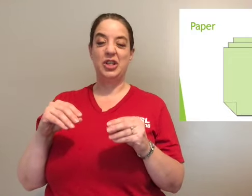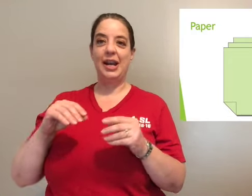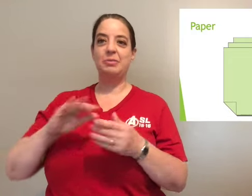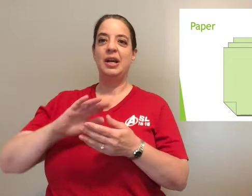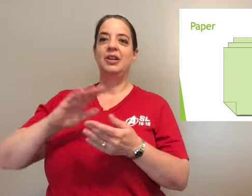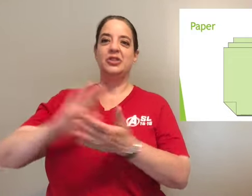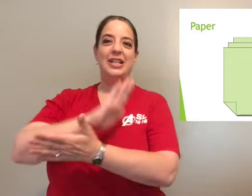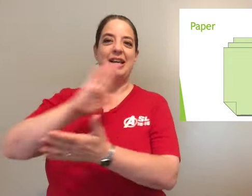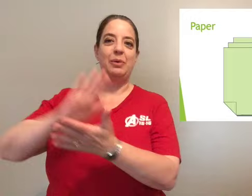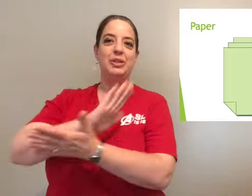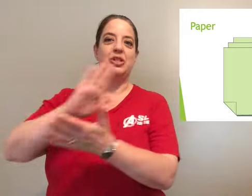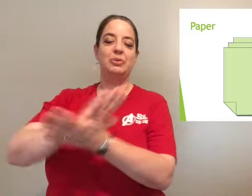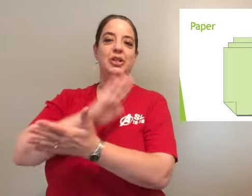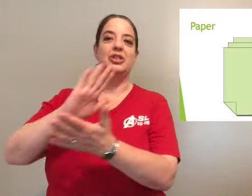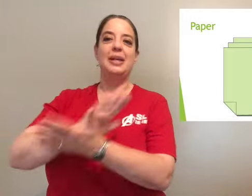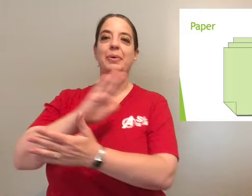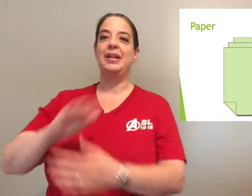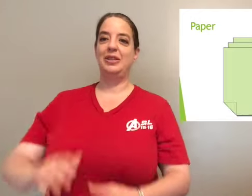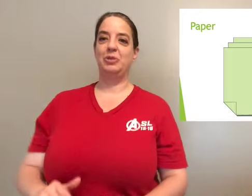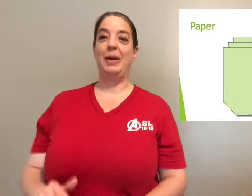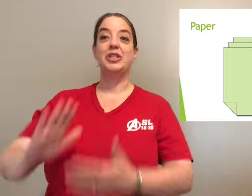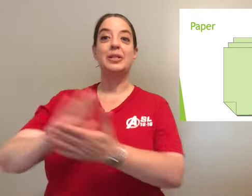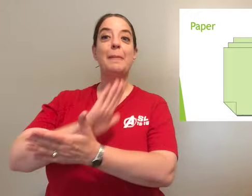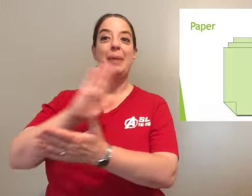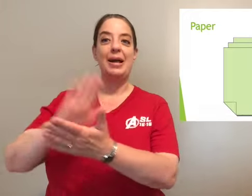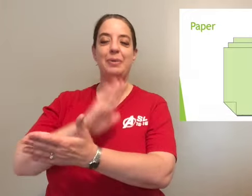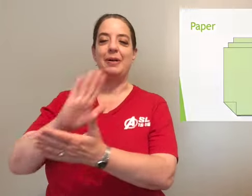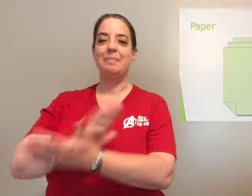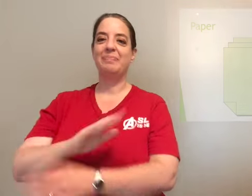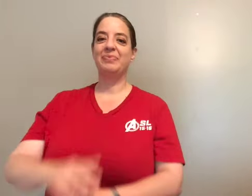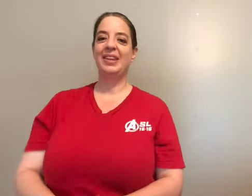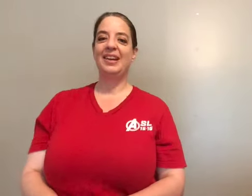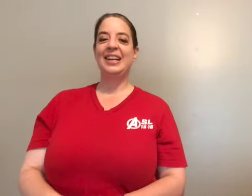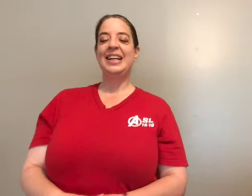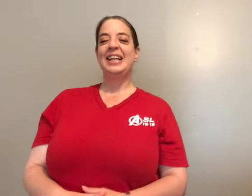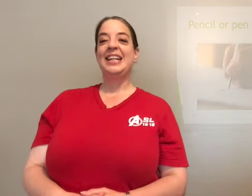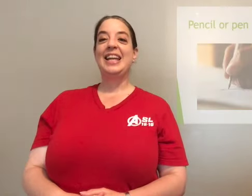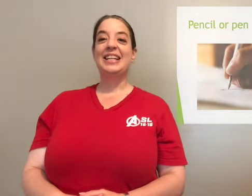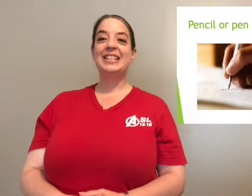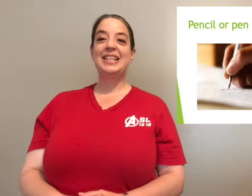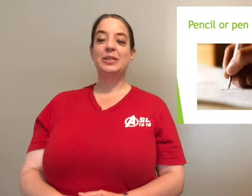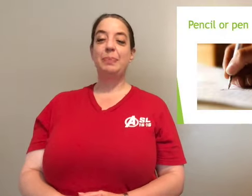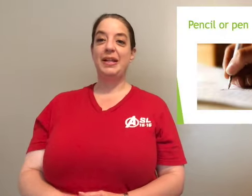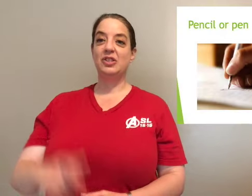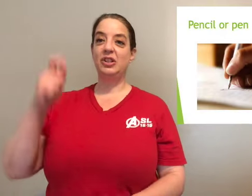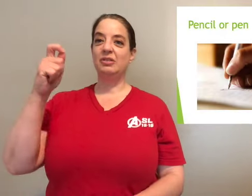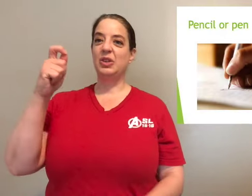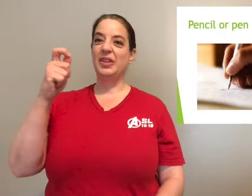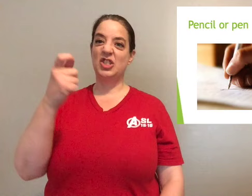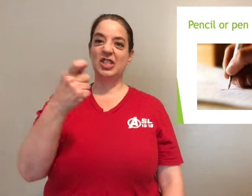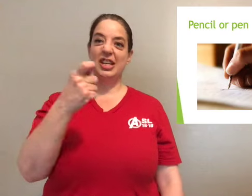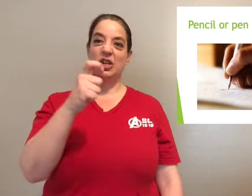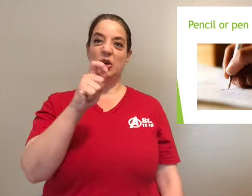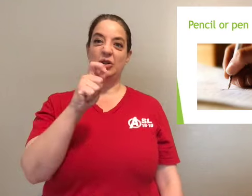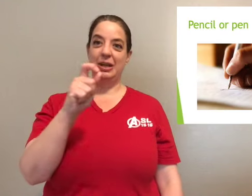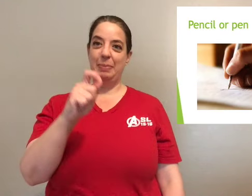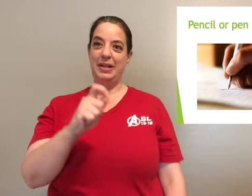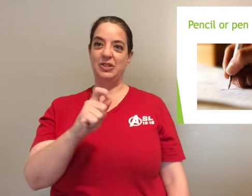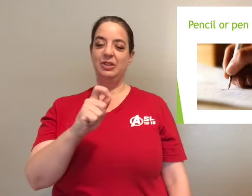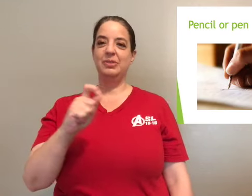jammed. So that's kind of what you're doing. You're separating those pages. Paper. Next is pencil. So it's just like you're holding a pencil.